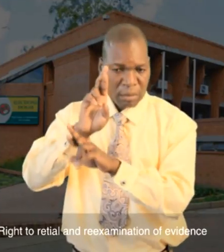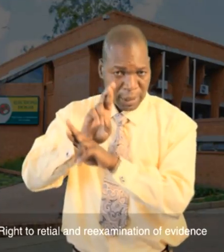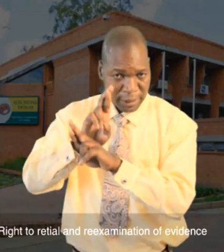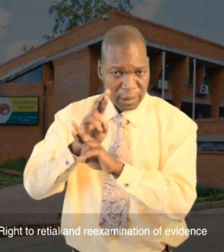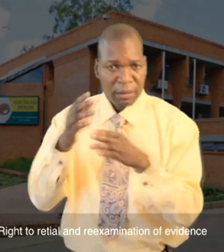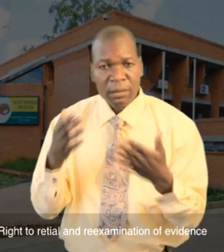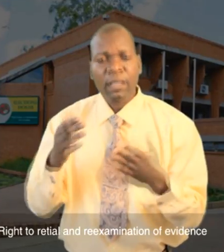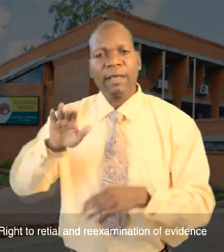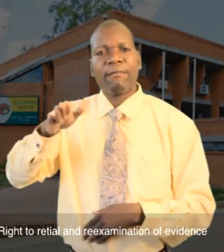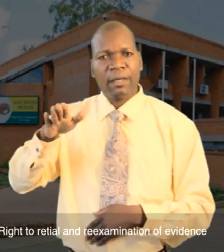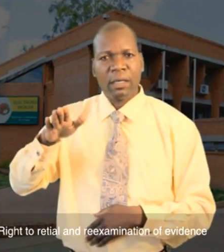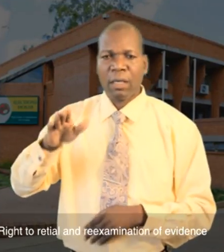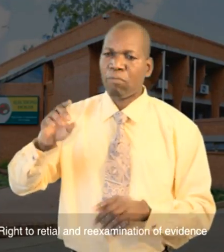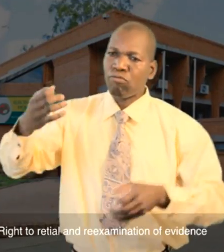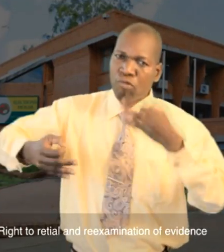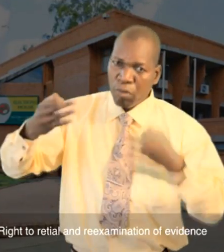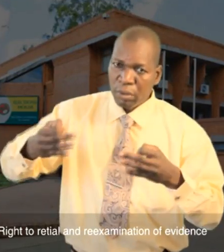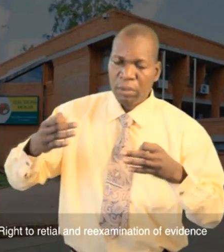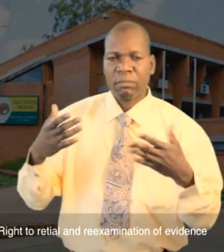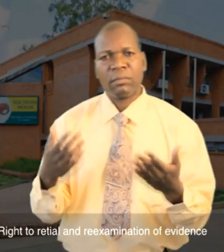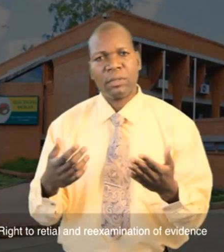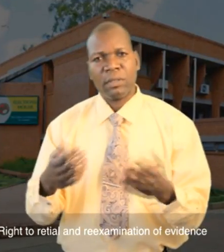right to retrial and re-examination of evidence,